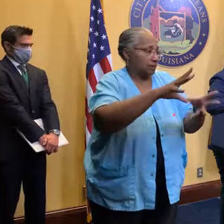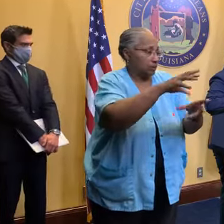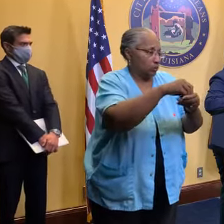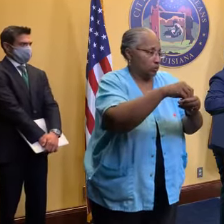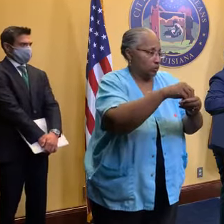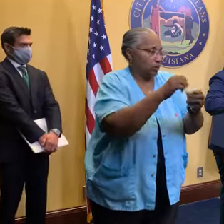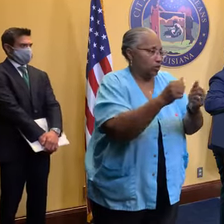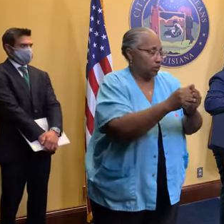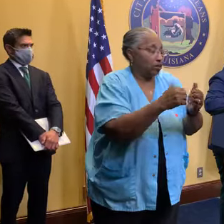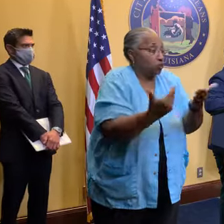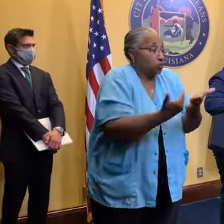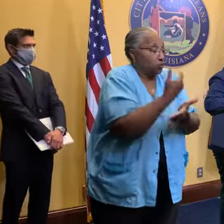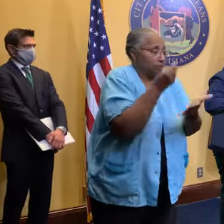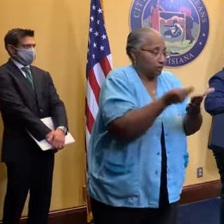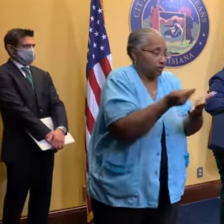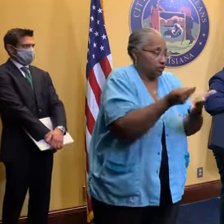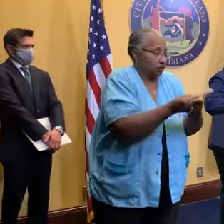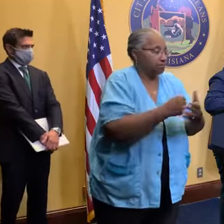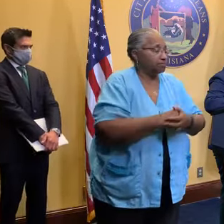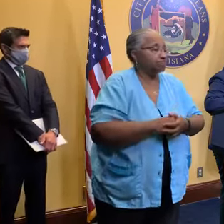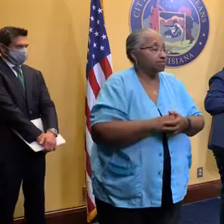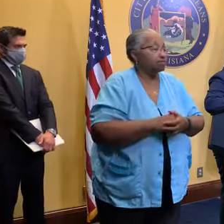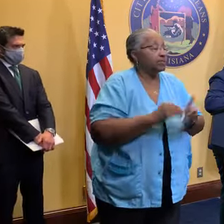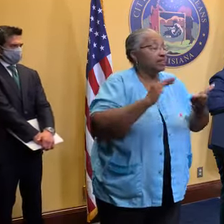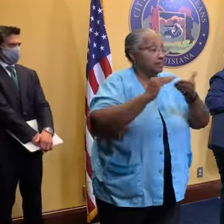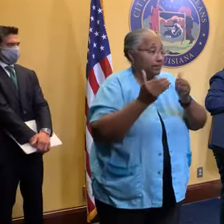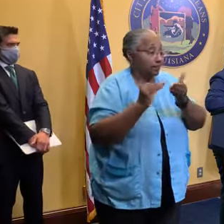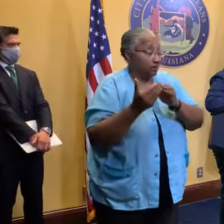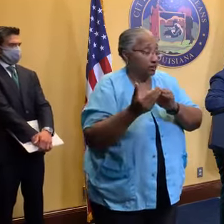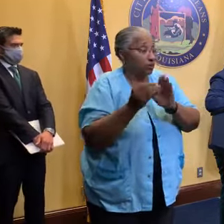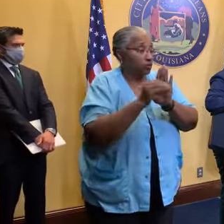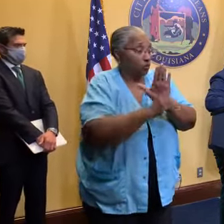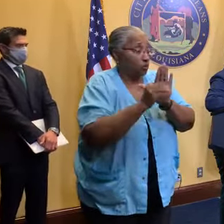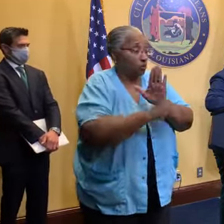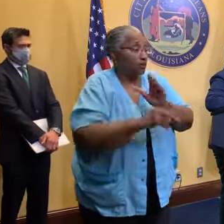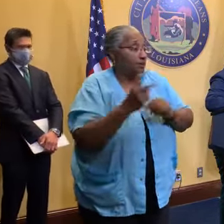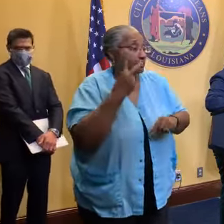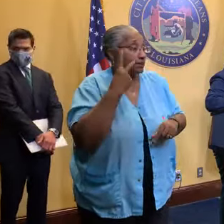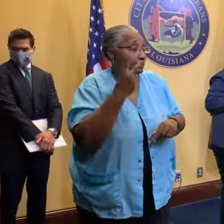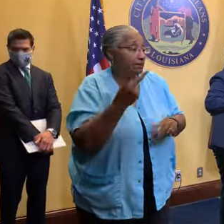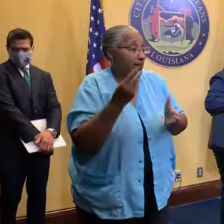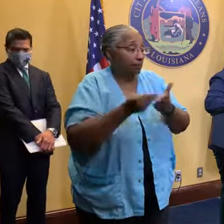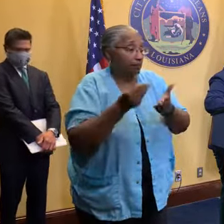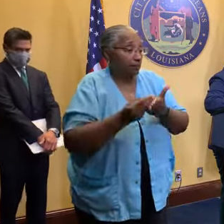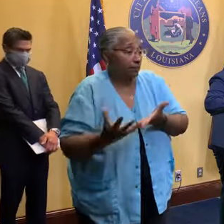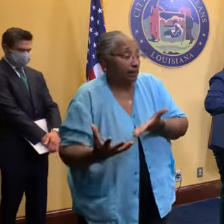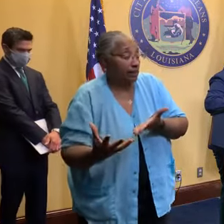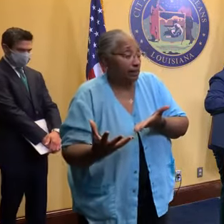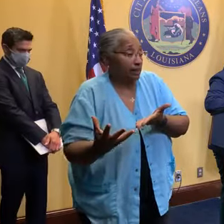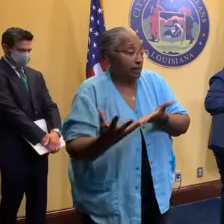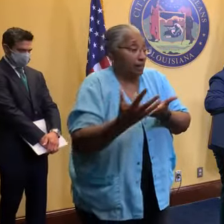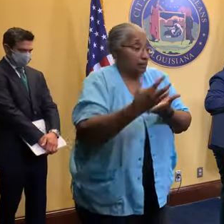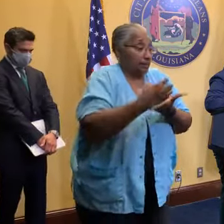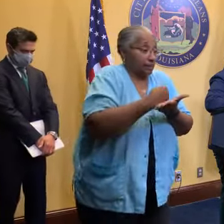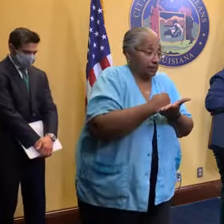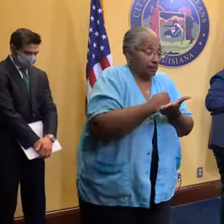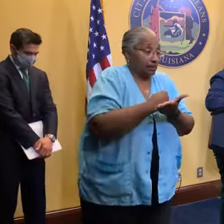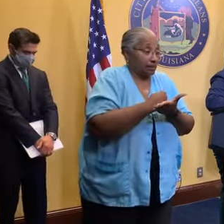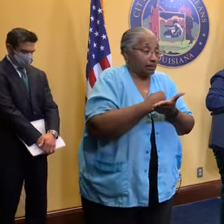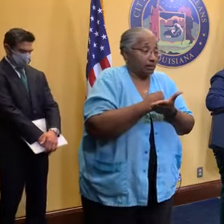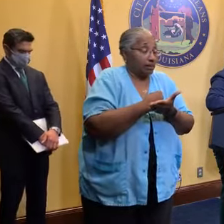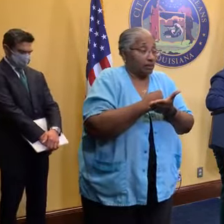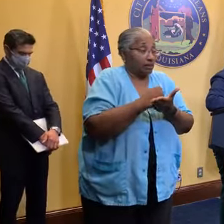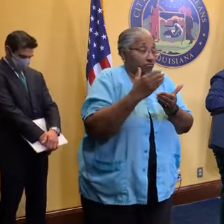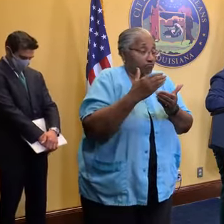it. And as the city of New Orleans sees a revenue stream moving in the right direction, and